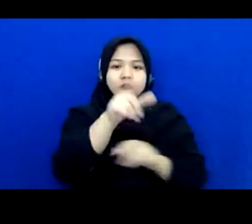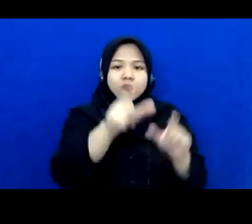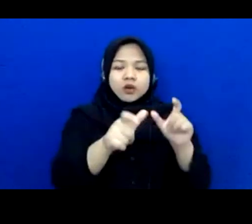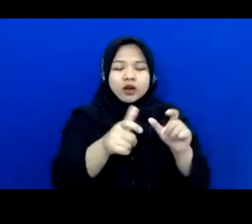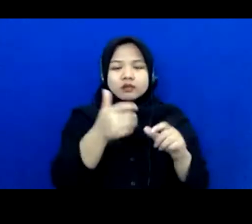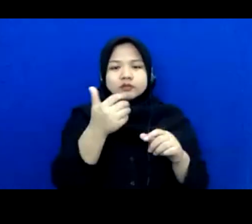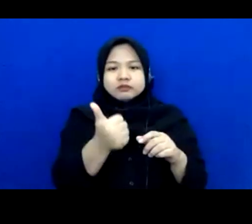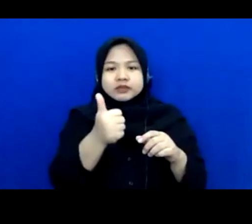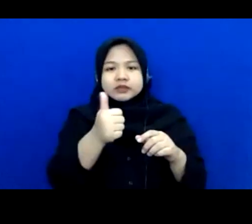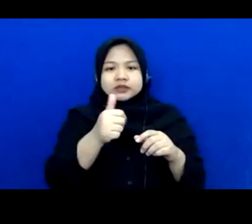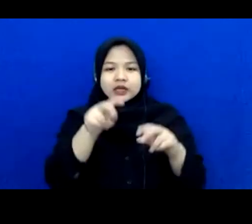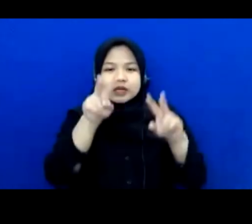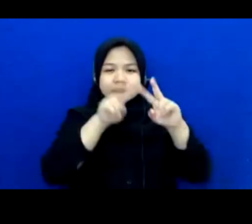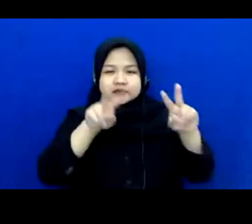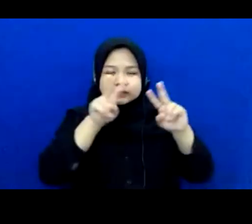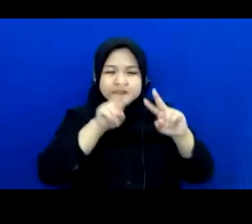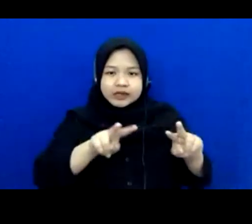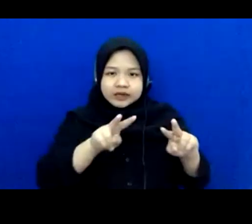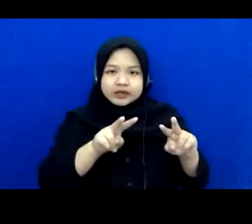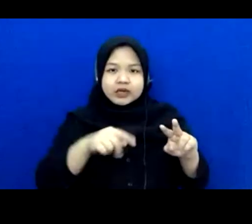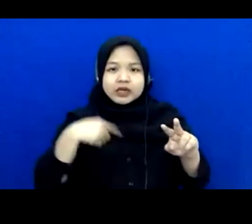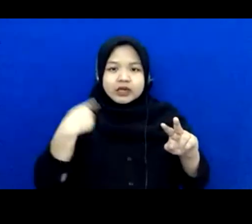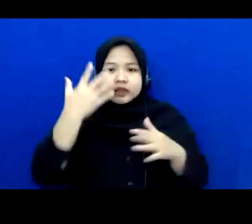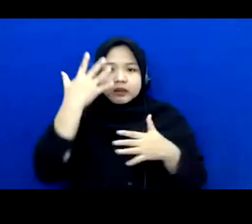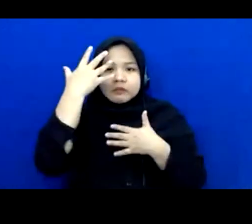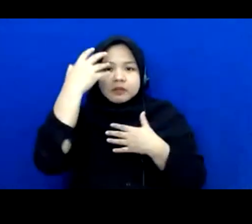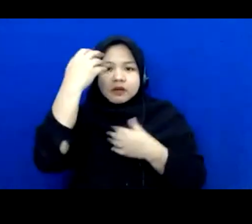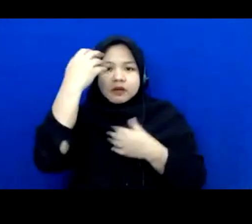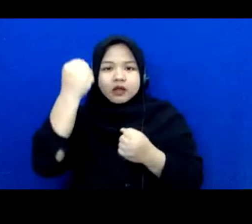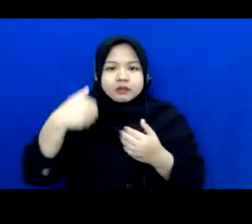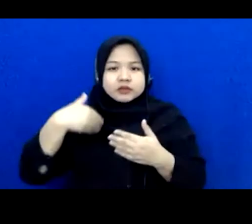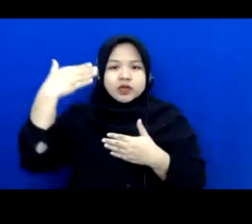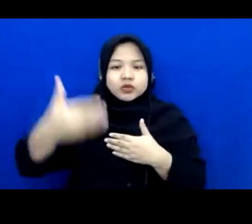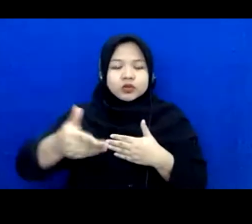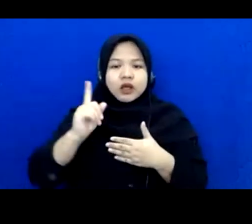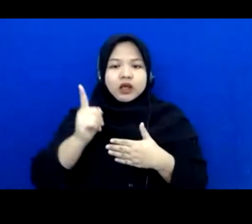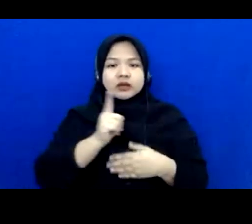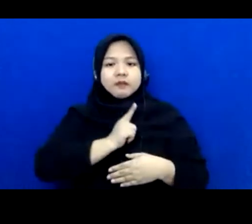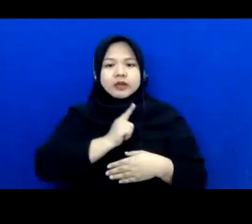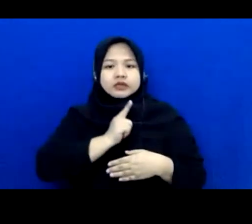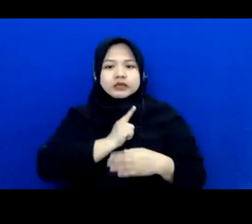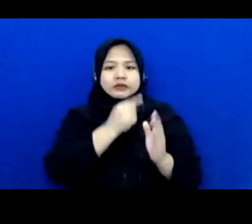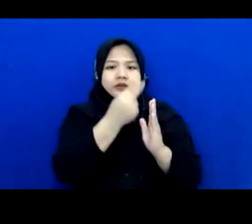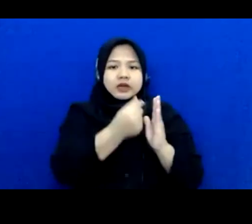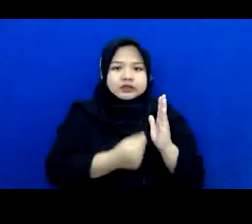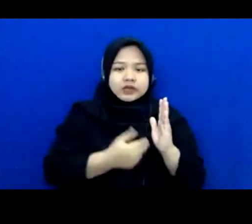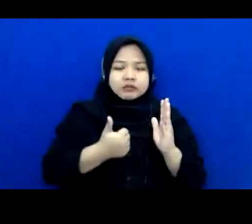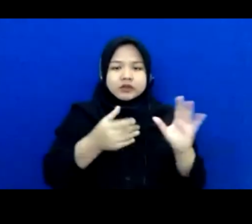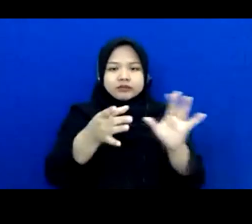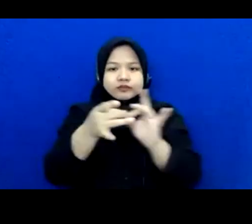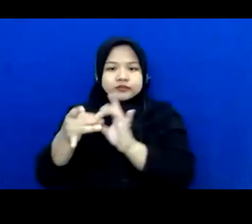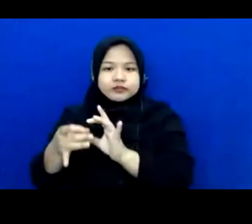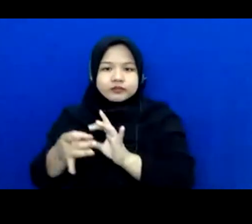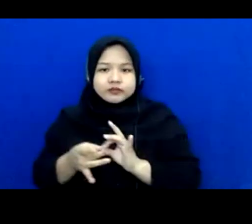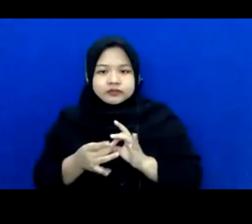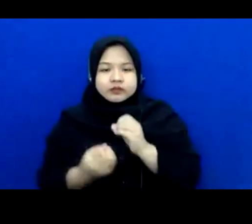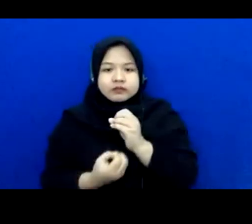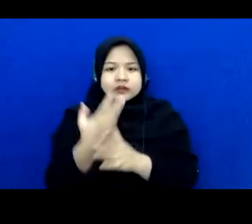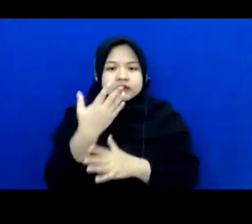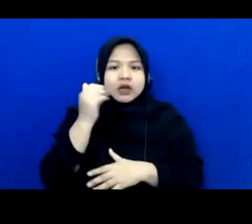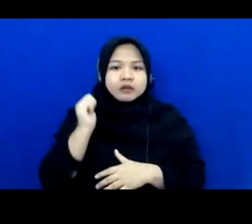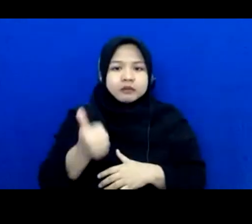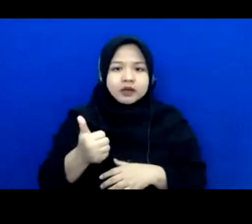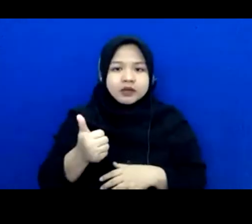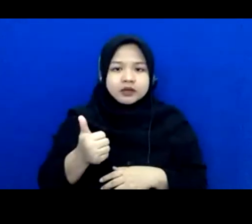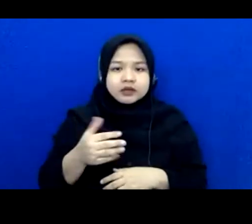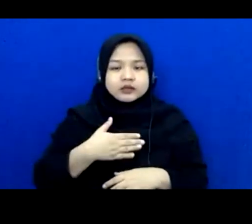treated. We hope soon to be self-financing and can therefore then self-fund our growth as well. But